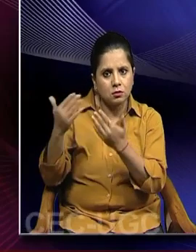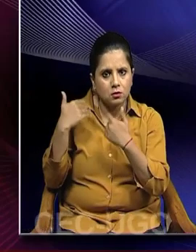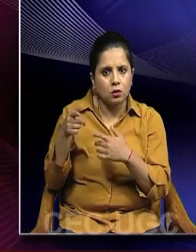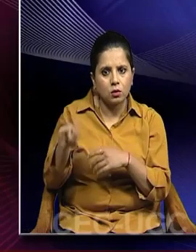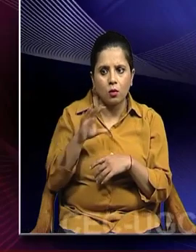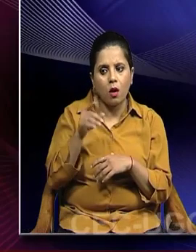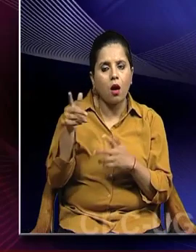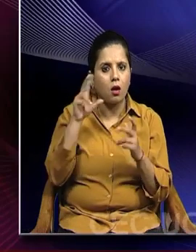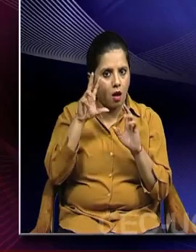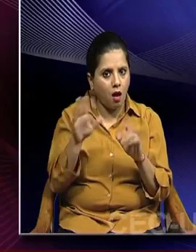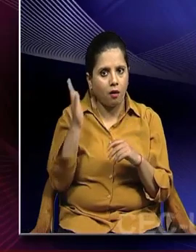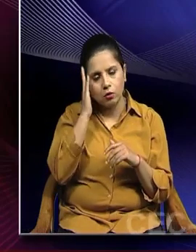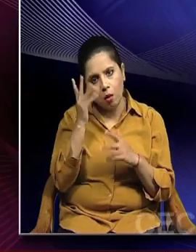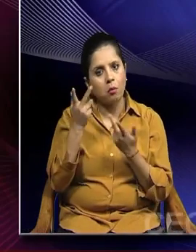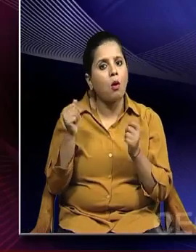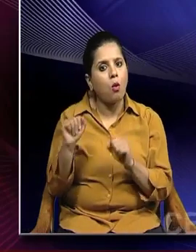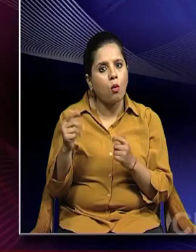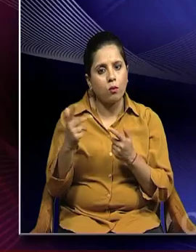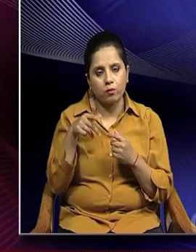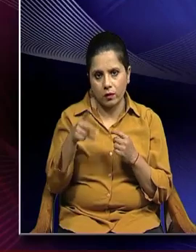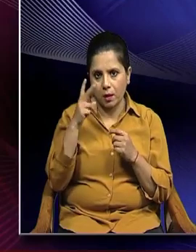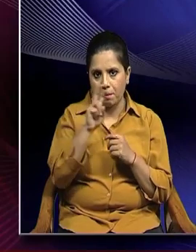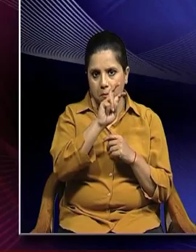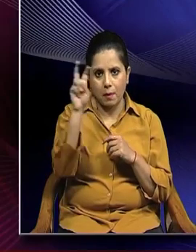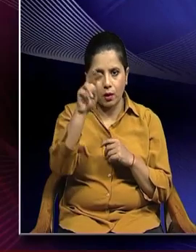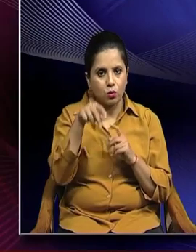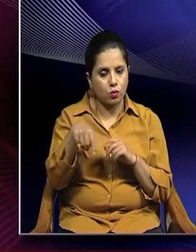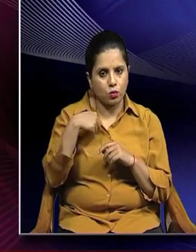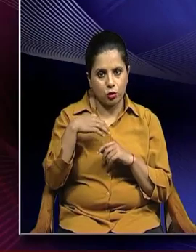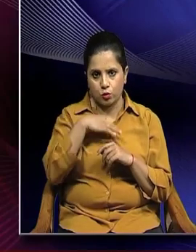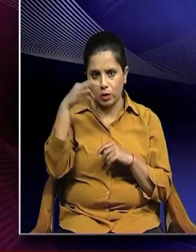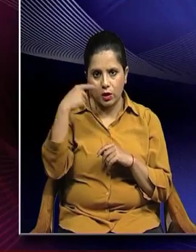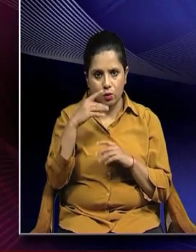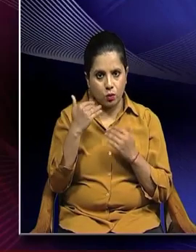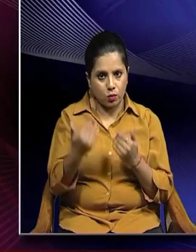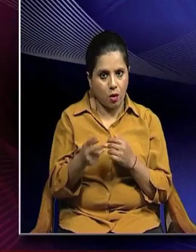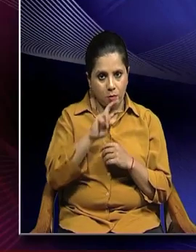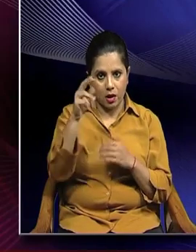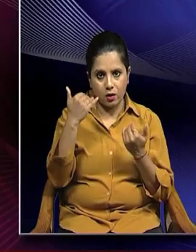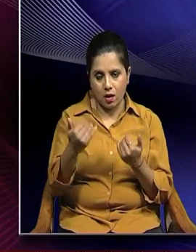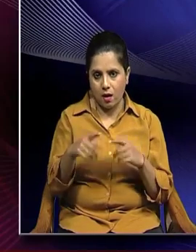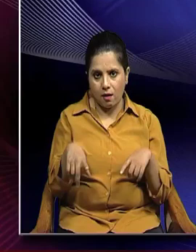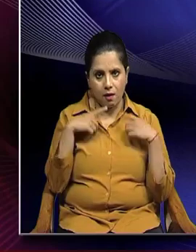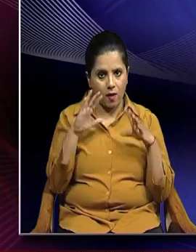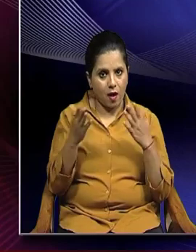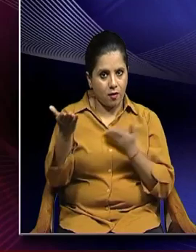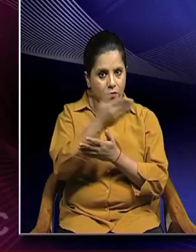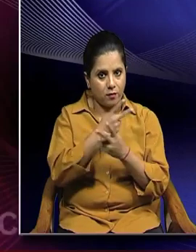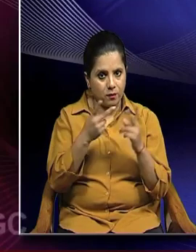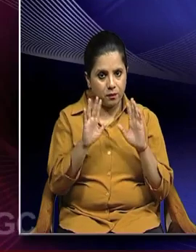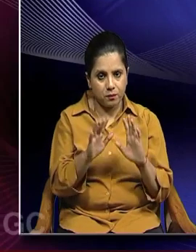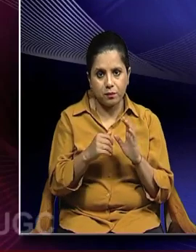awakened? So the idea of metro spirituality, those who are living in the metro cities, metropolitan cities